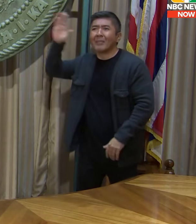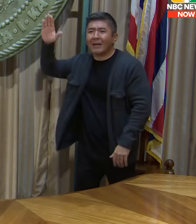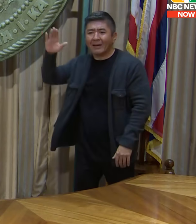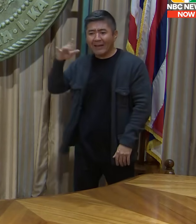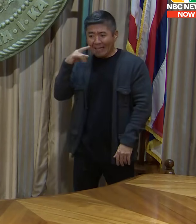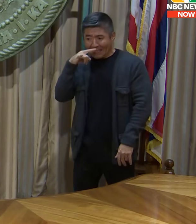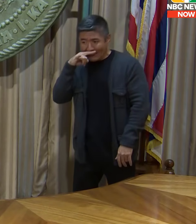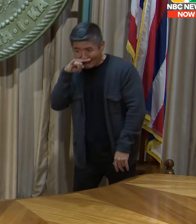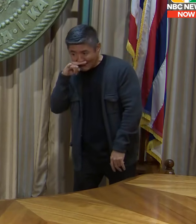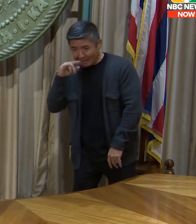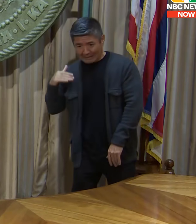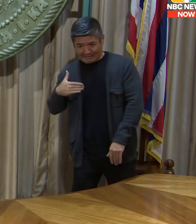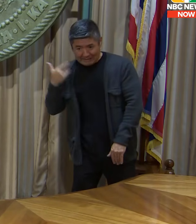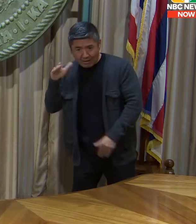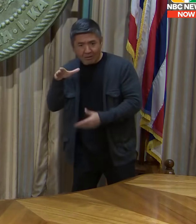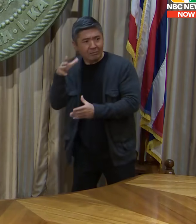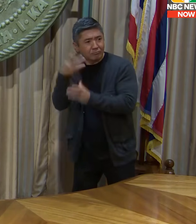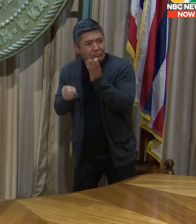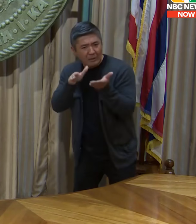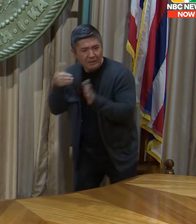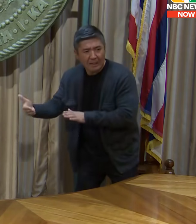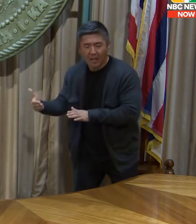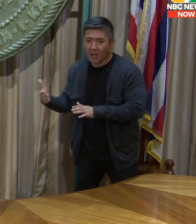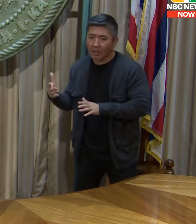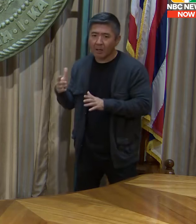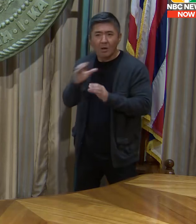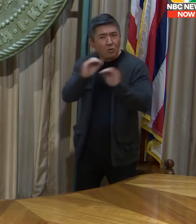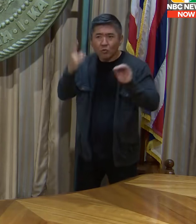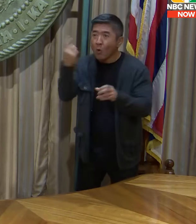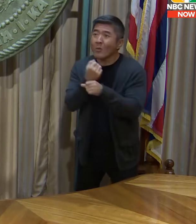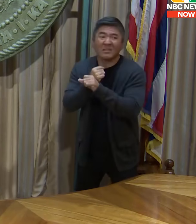So nobody is safe. That's why we all have to flatten the curve together.